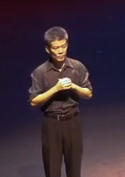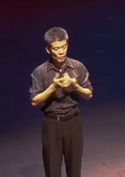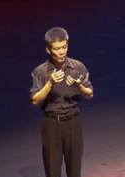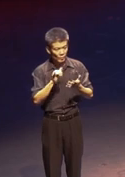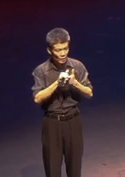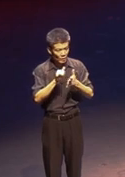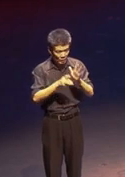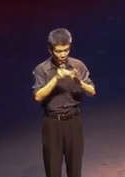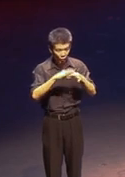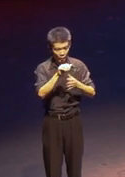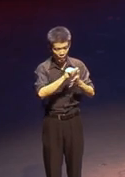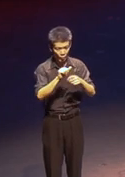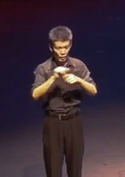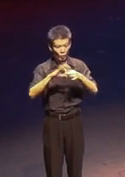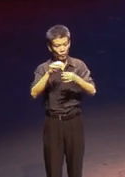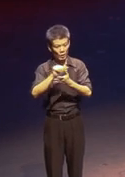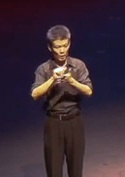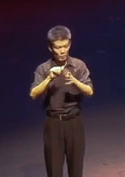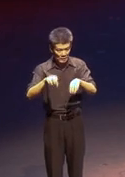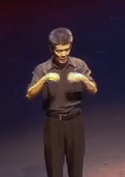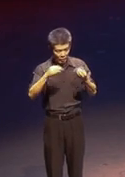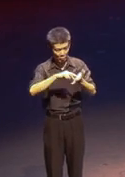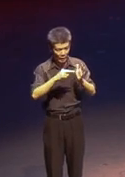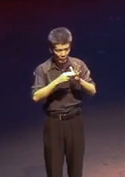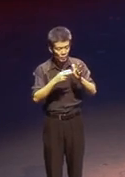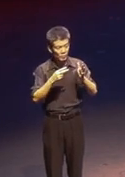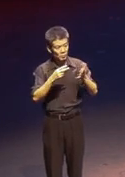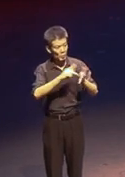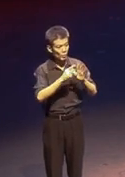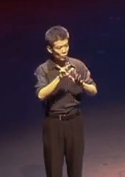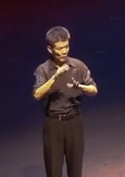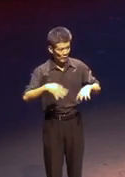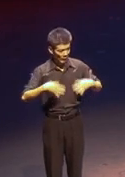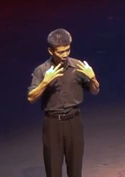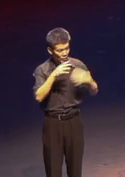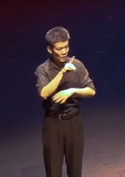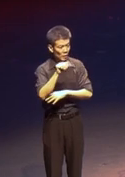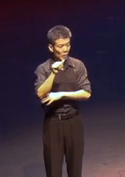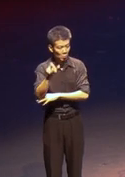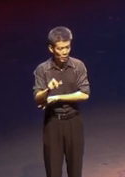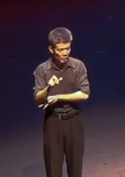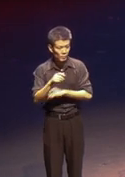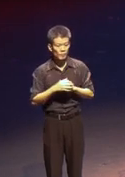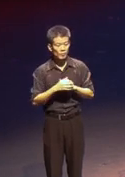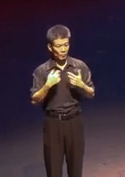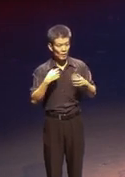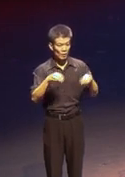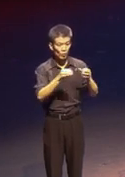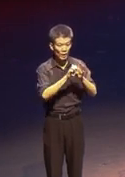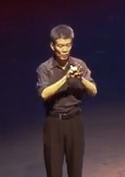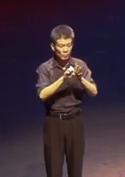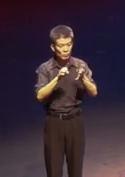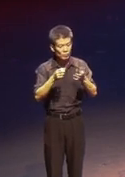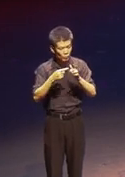The discovery of art and the practice of art can give meaning and purpose to the life of a disabled person. So let me give you an example